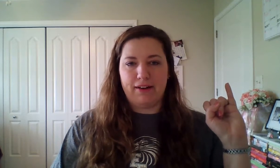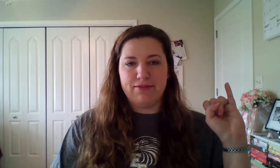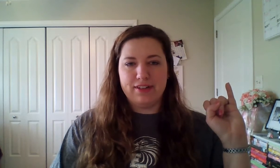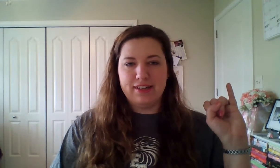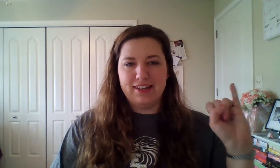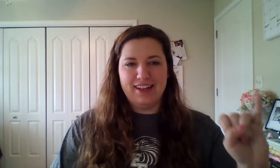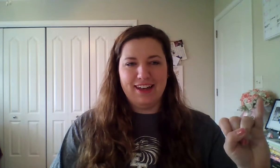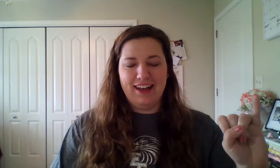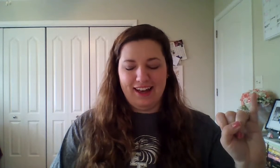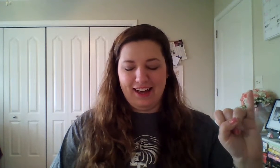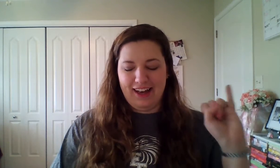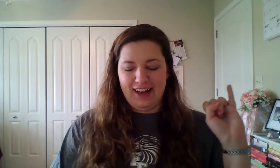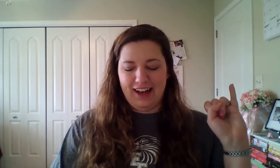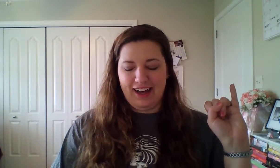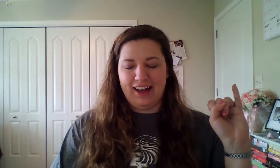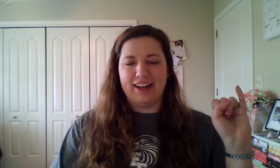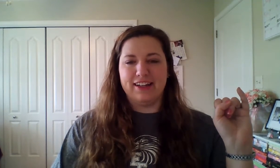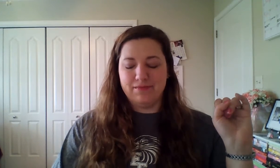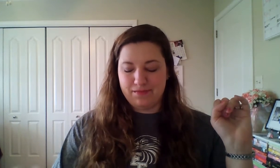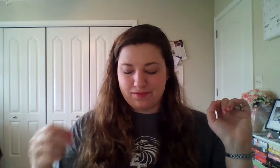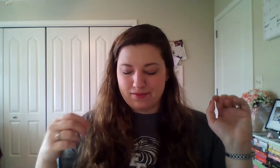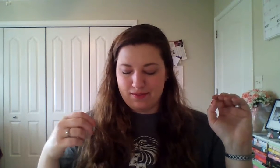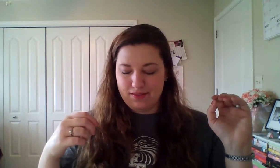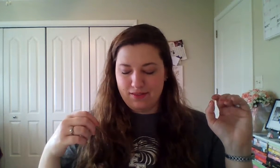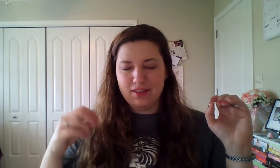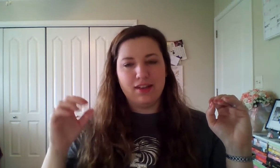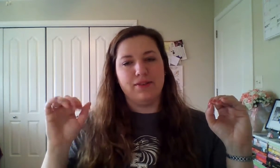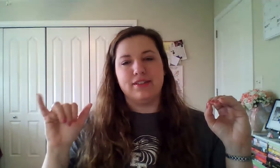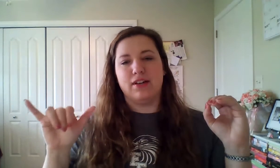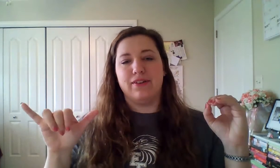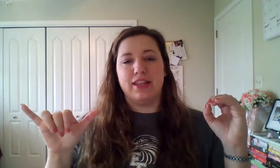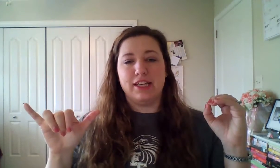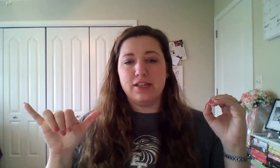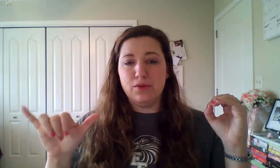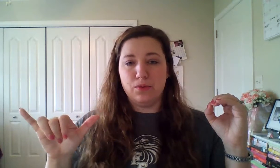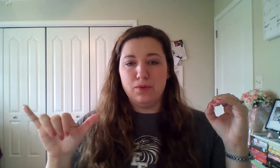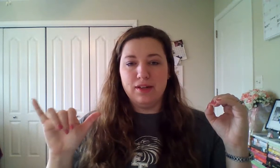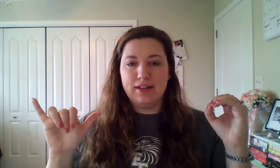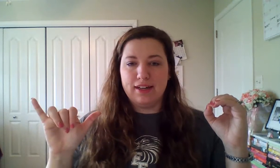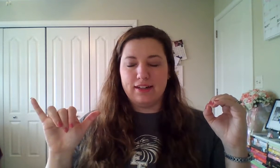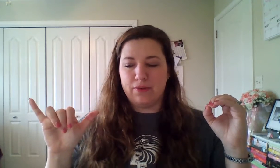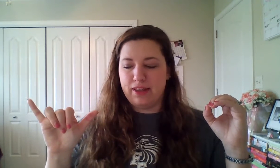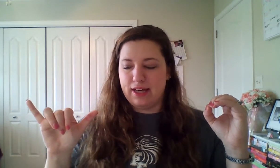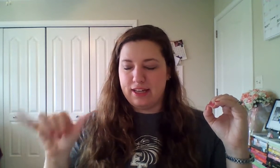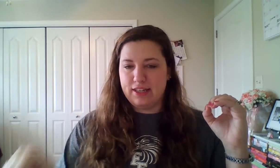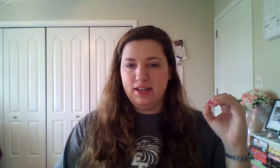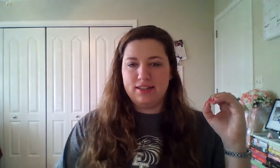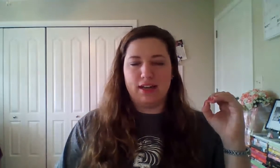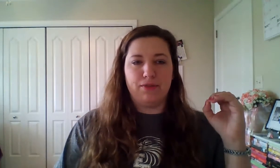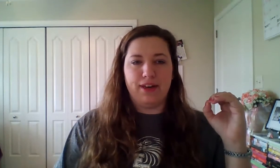have I. We start with U and take away that y sound, we